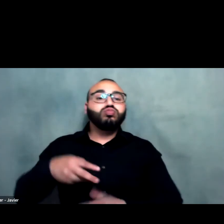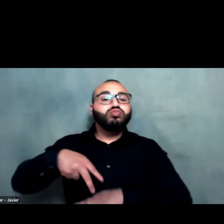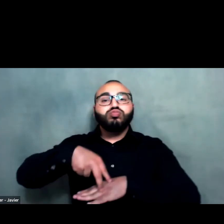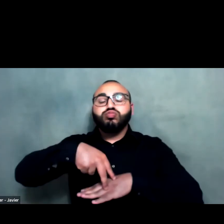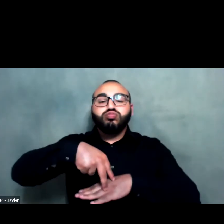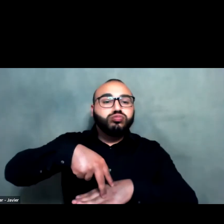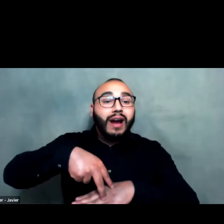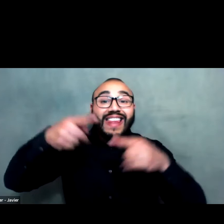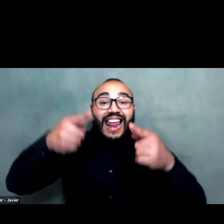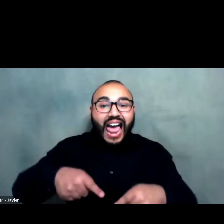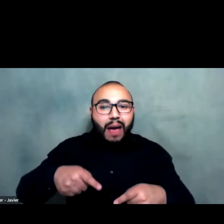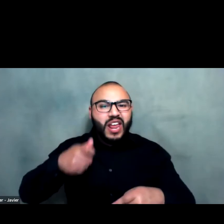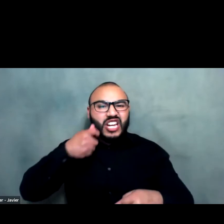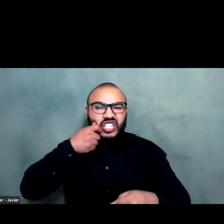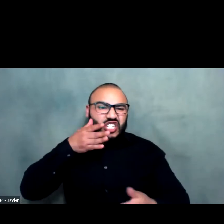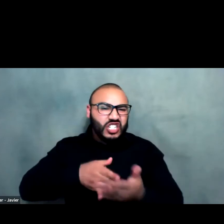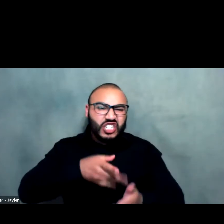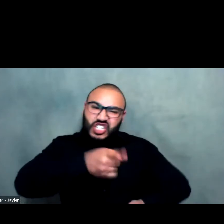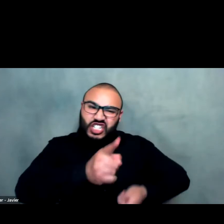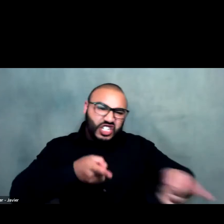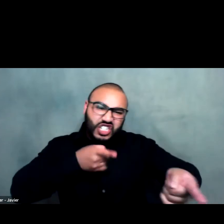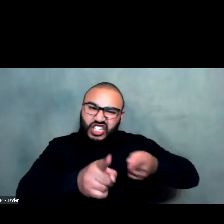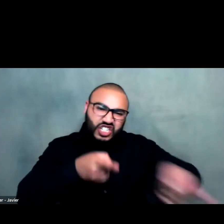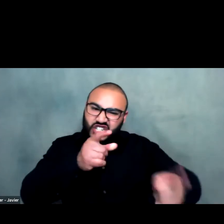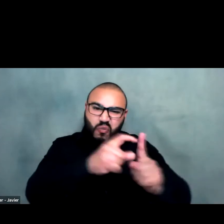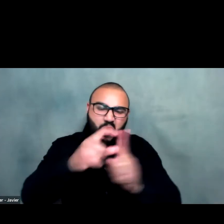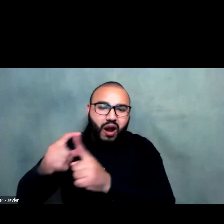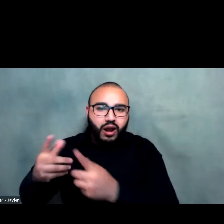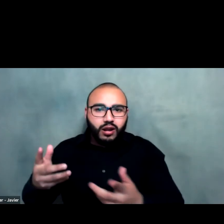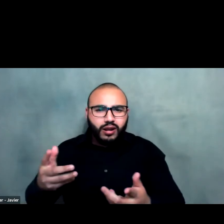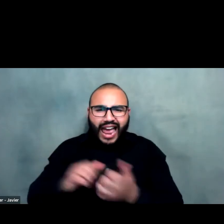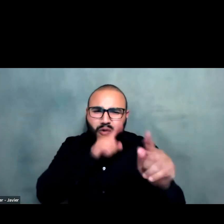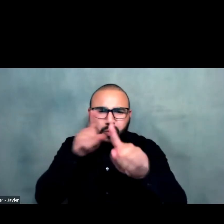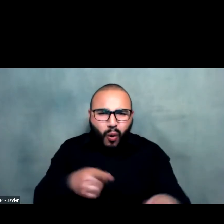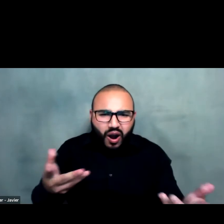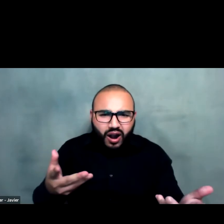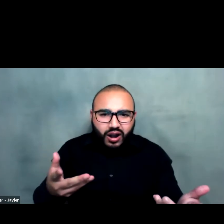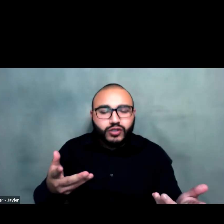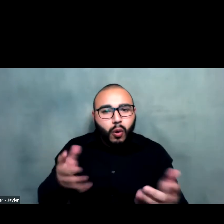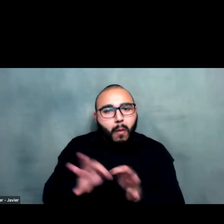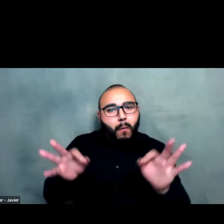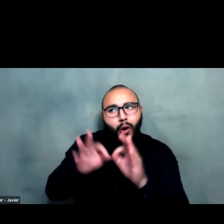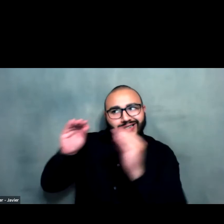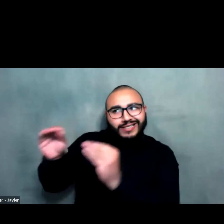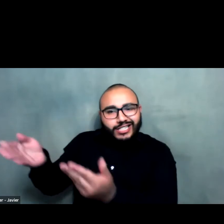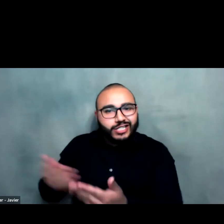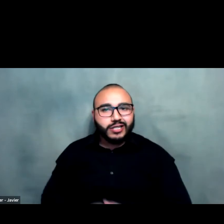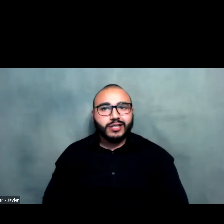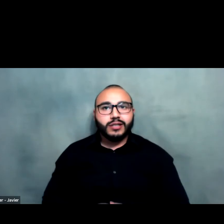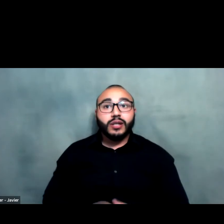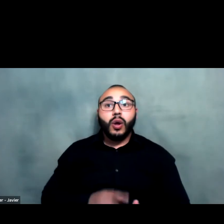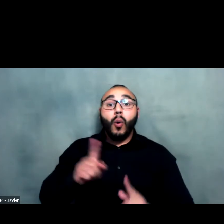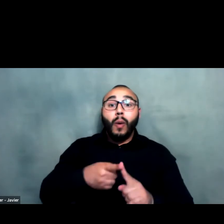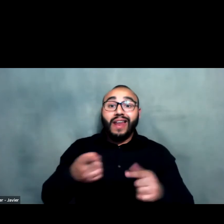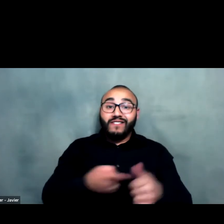right? Furthermore, there's a shame and generational differences. For example, when this started first